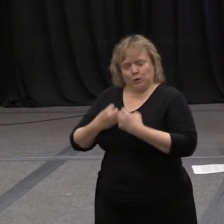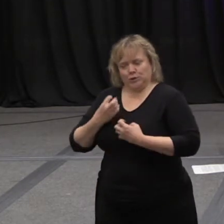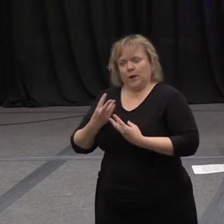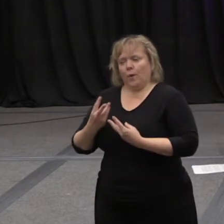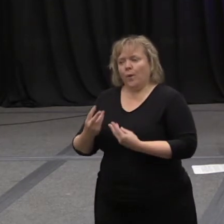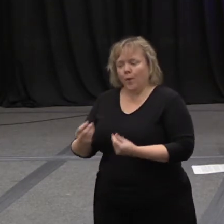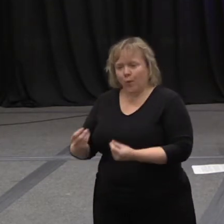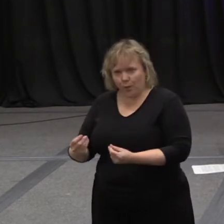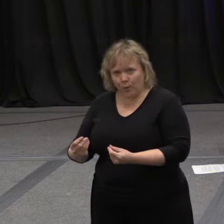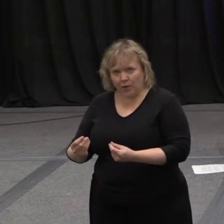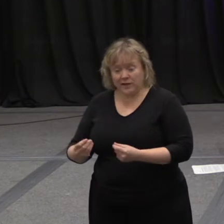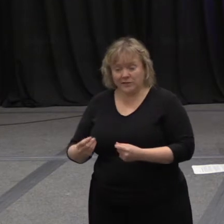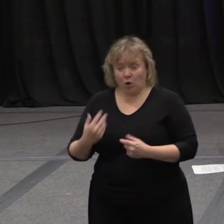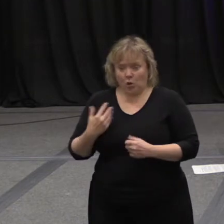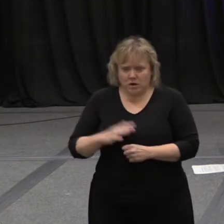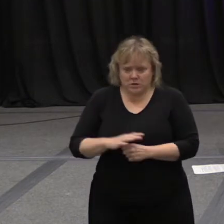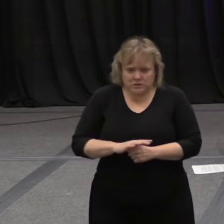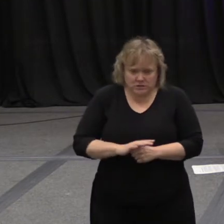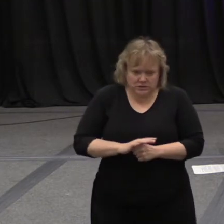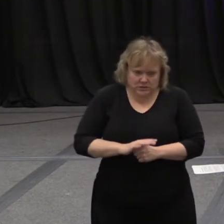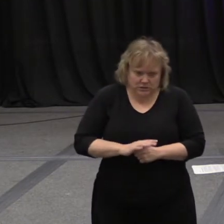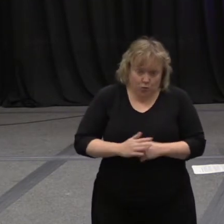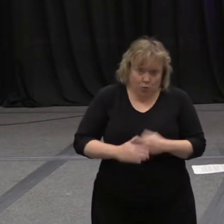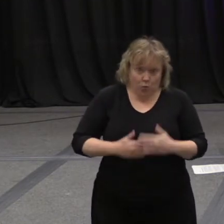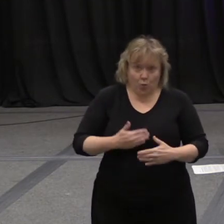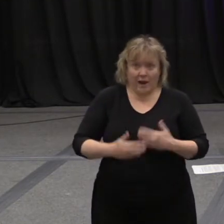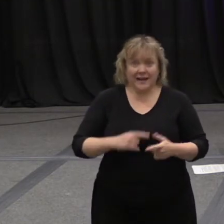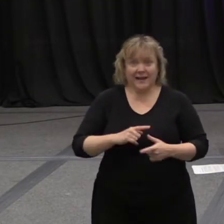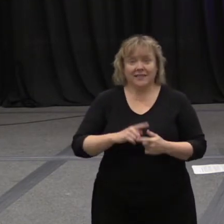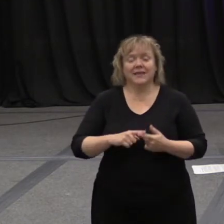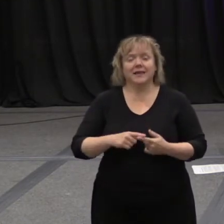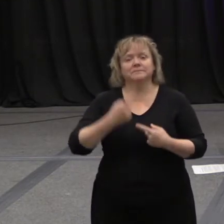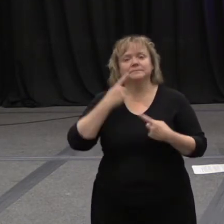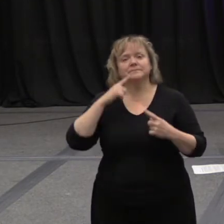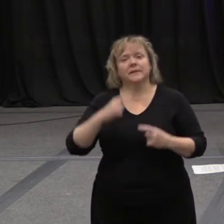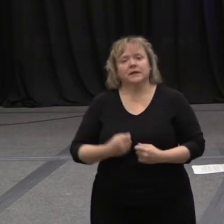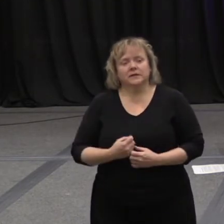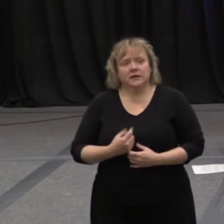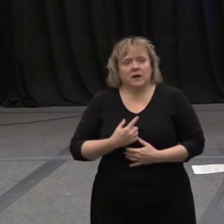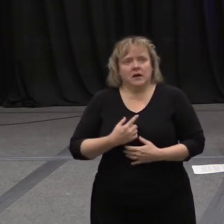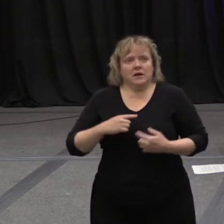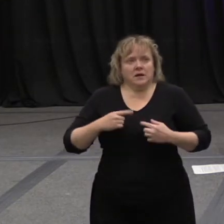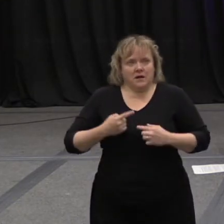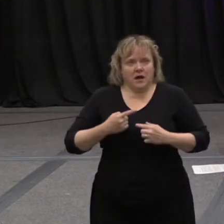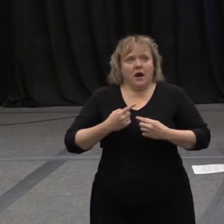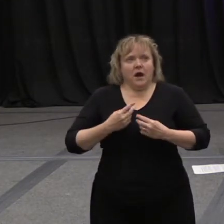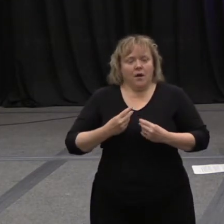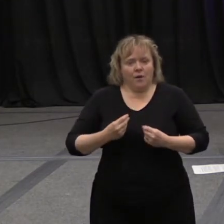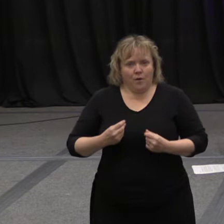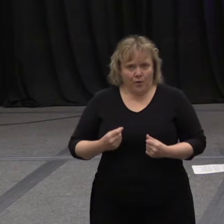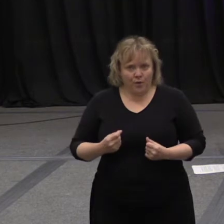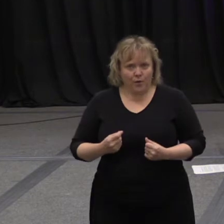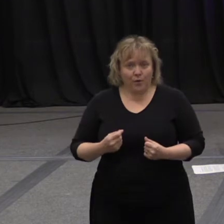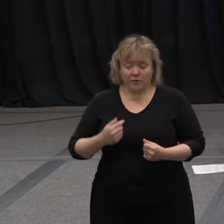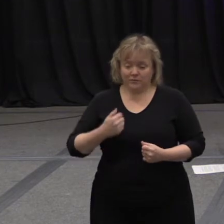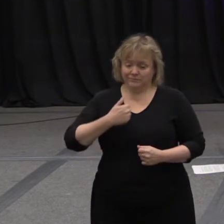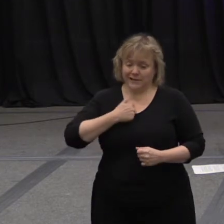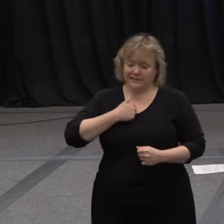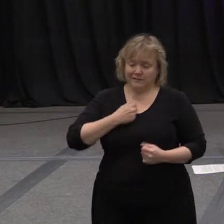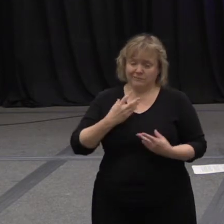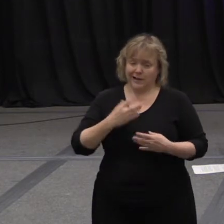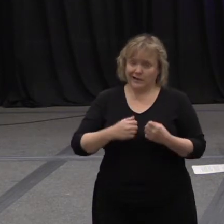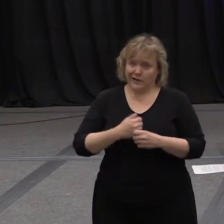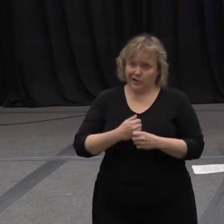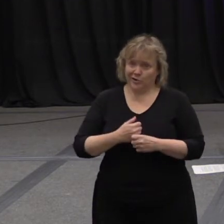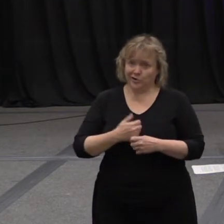new resolution, the new understanding, the new awareness, and then you can slide into it. I took many years to do this, but you don't have to.